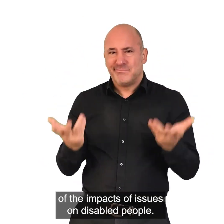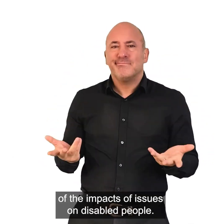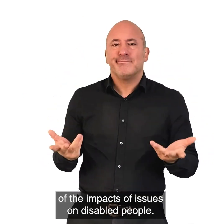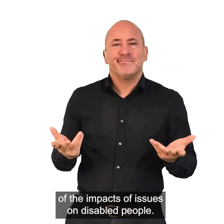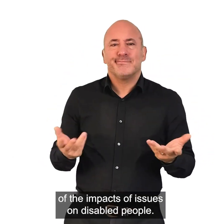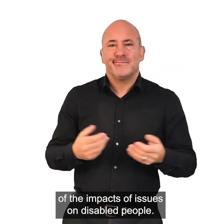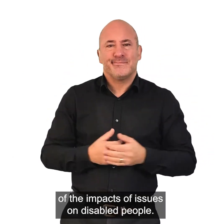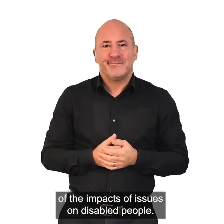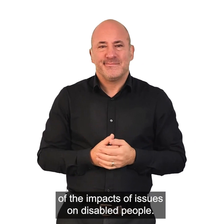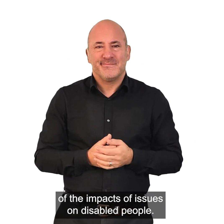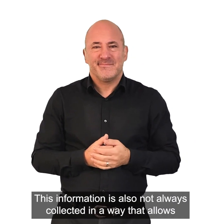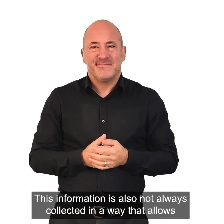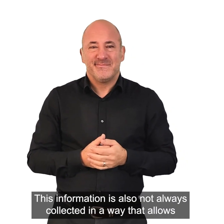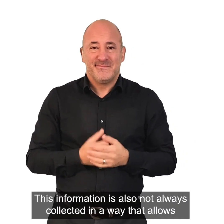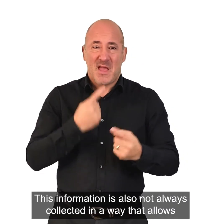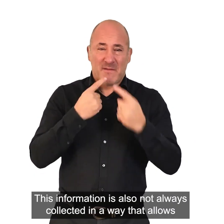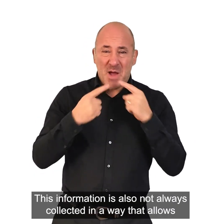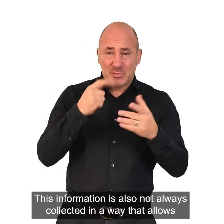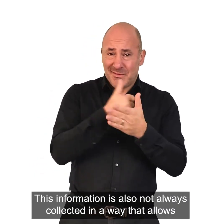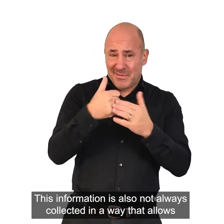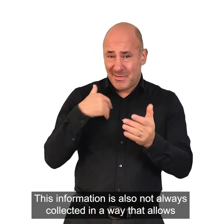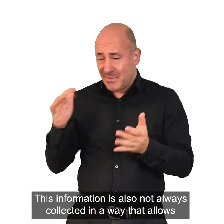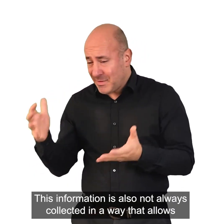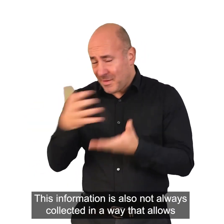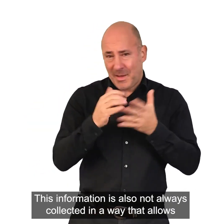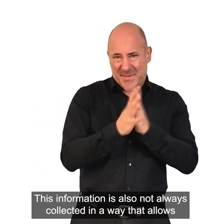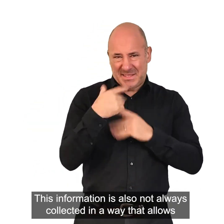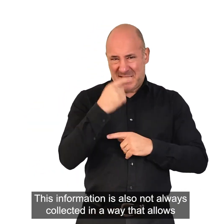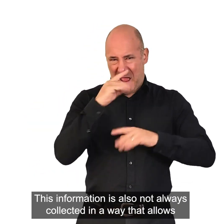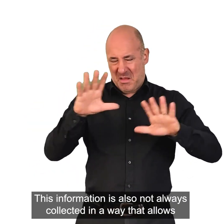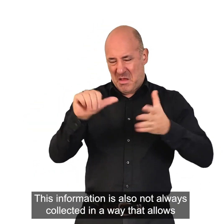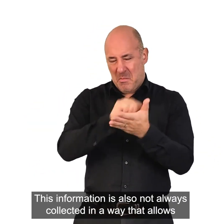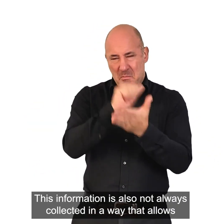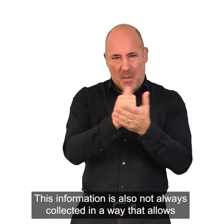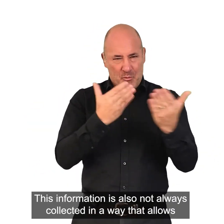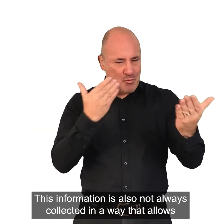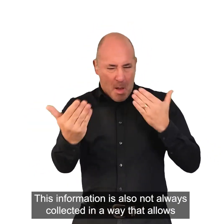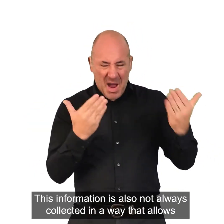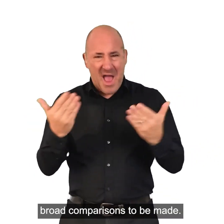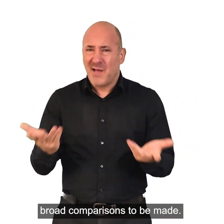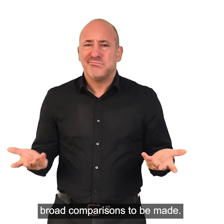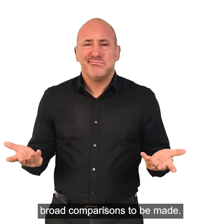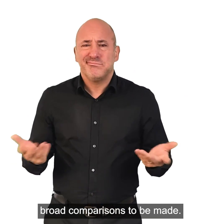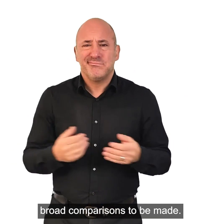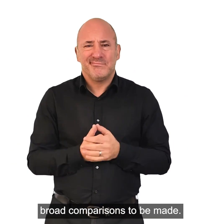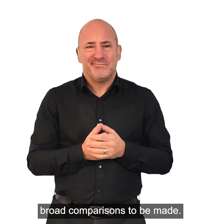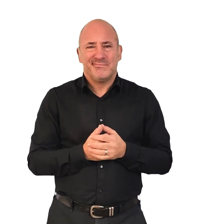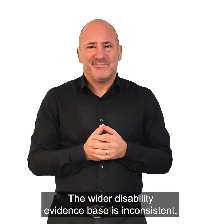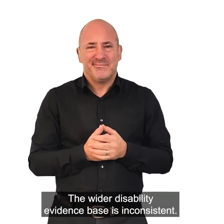people. This information is also not always collected in a way that allows broad comparisons to be